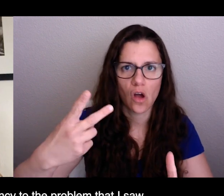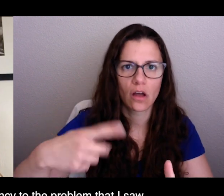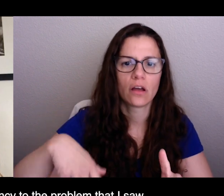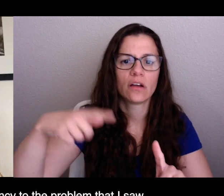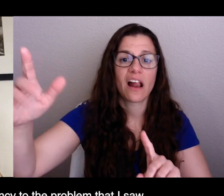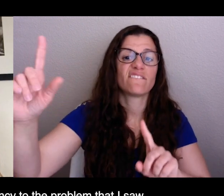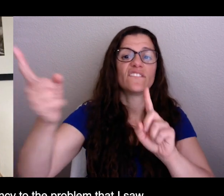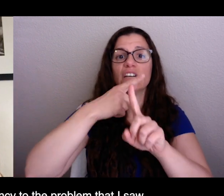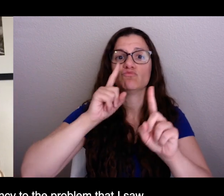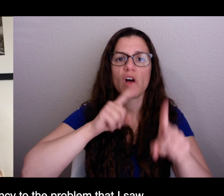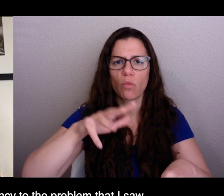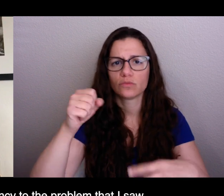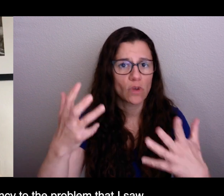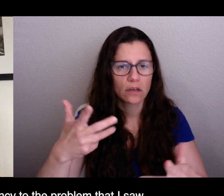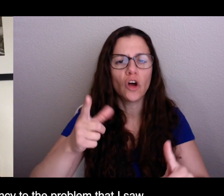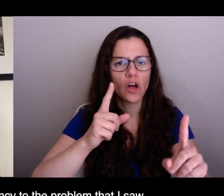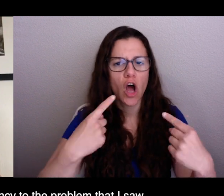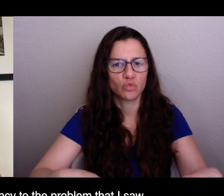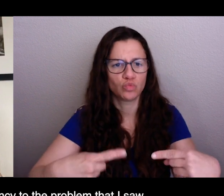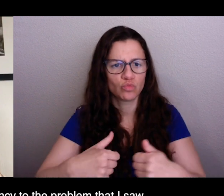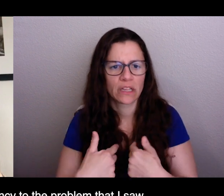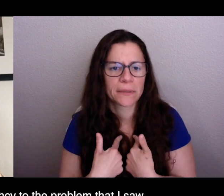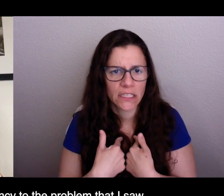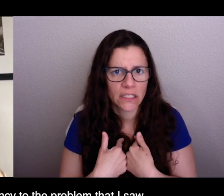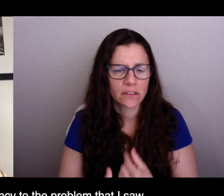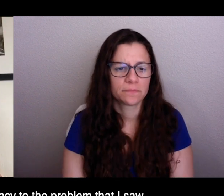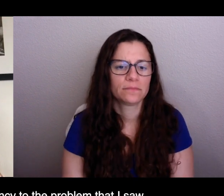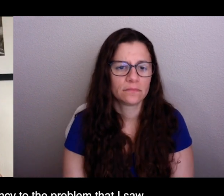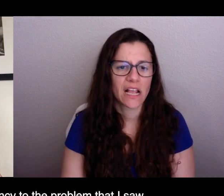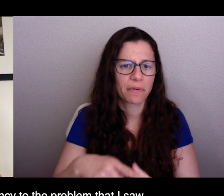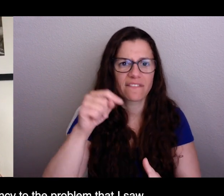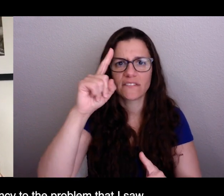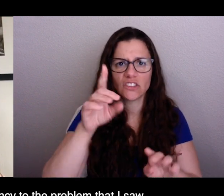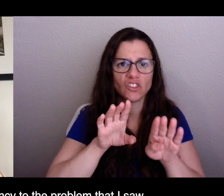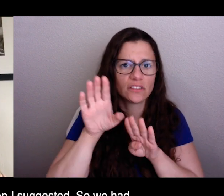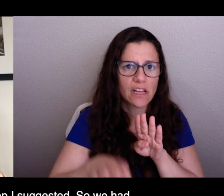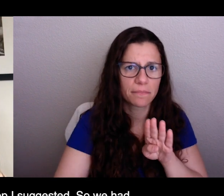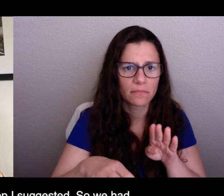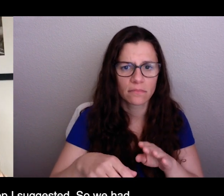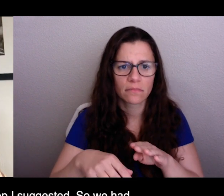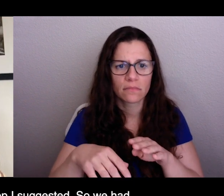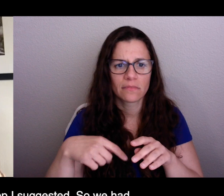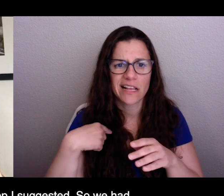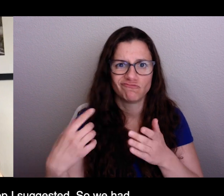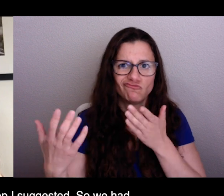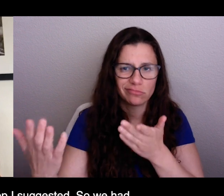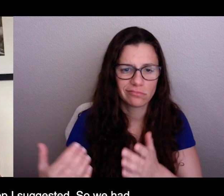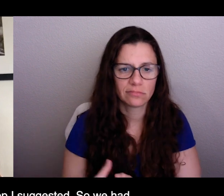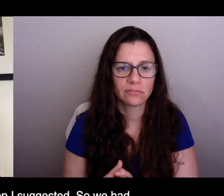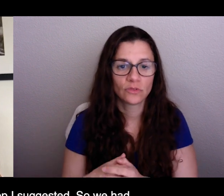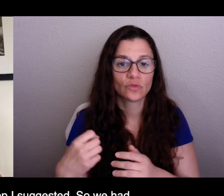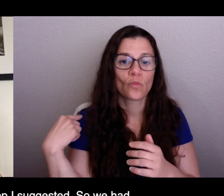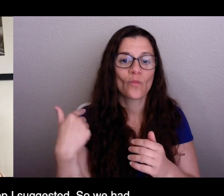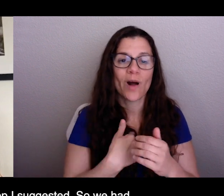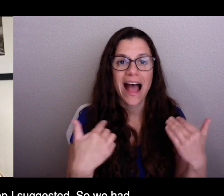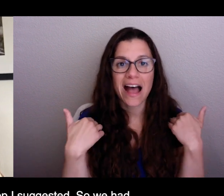urgency to the problem that I saw. And their first reaction was to argue with me about the first step